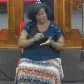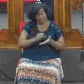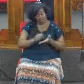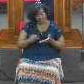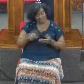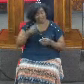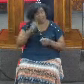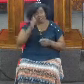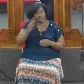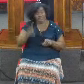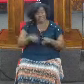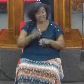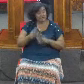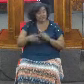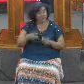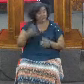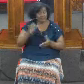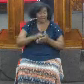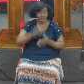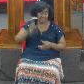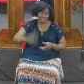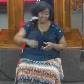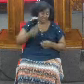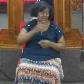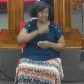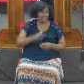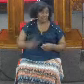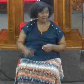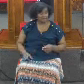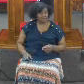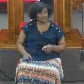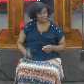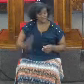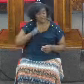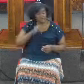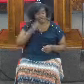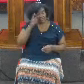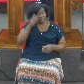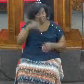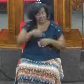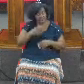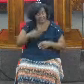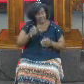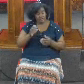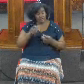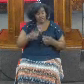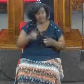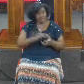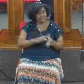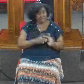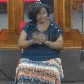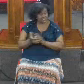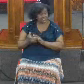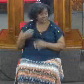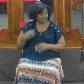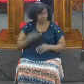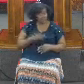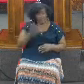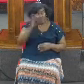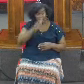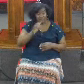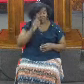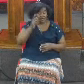as people who need the Lord. You never look at them the way Jesus, we never look at them